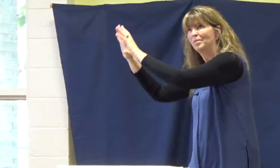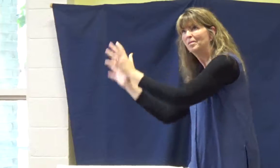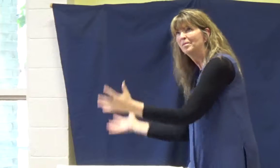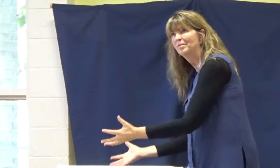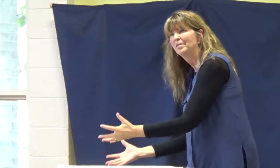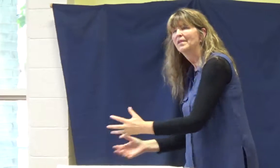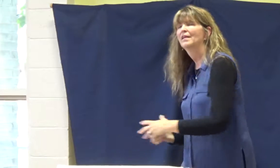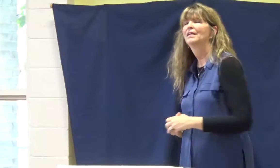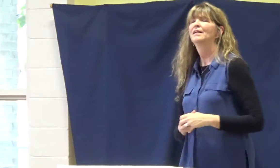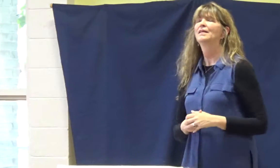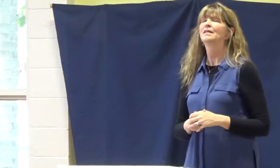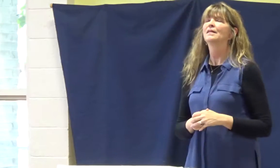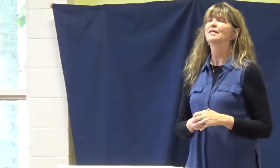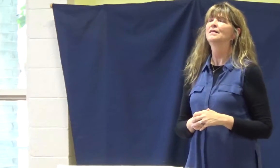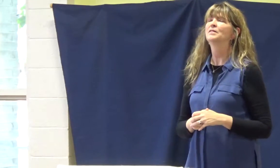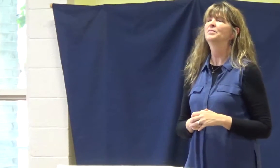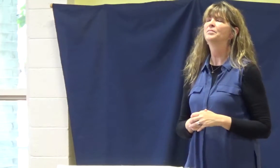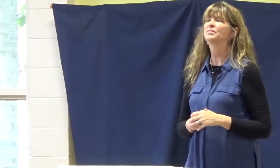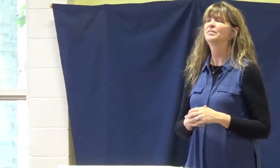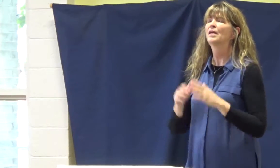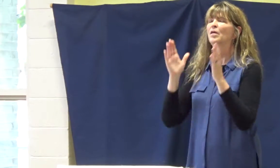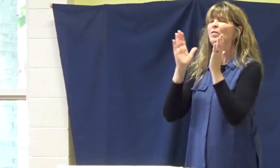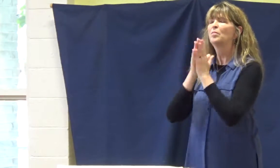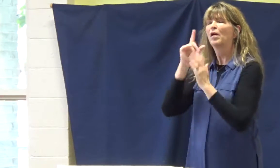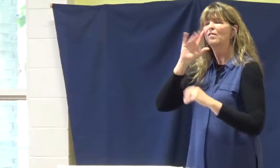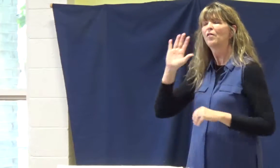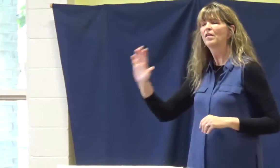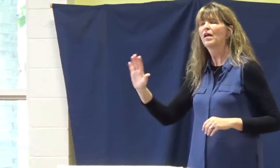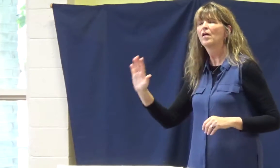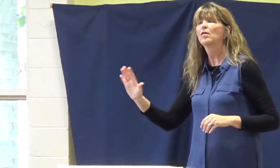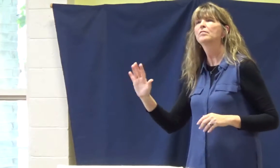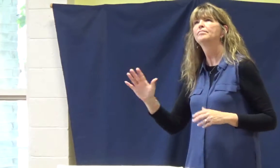their peace, for peace and shalom for them as well.